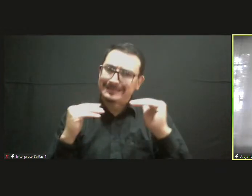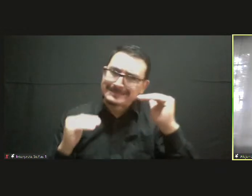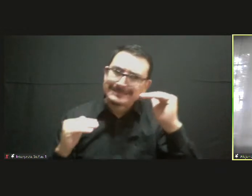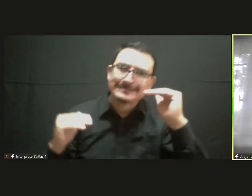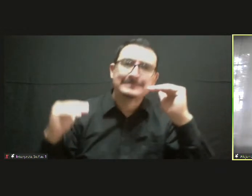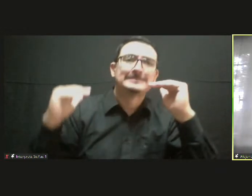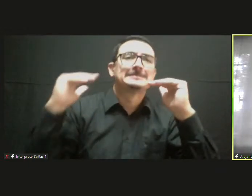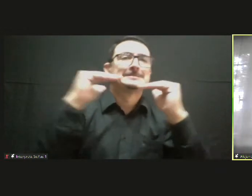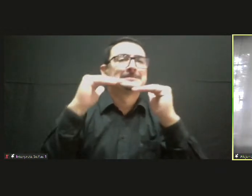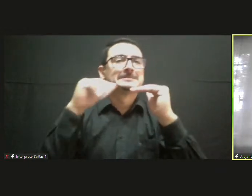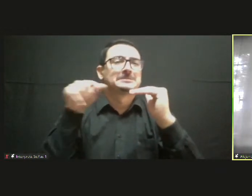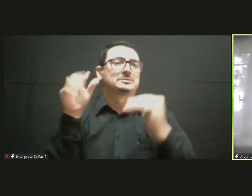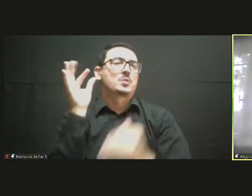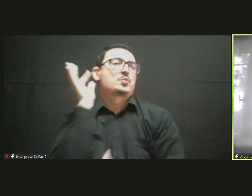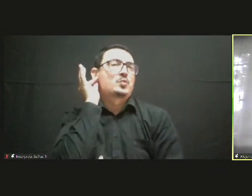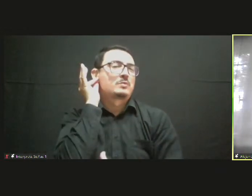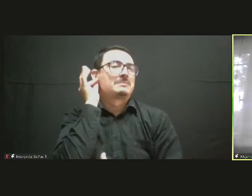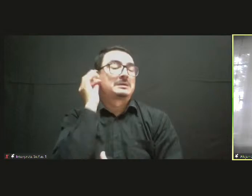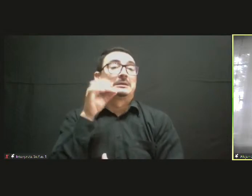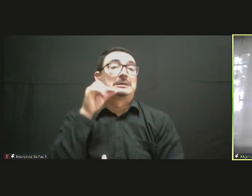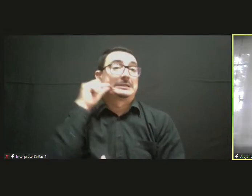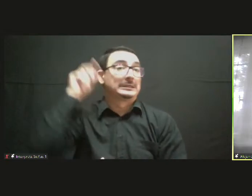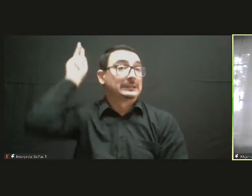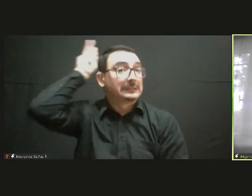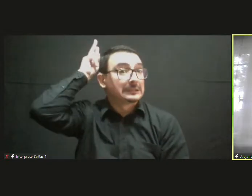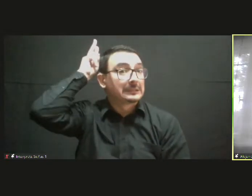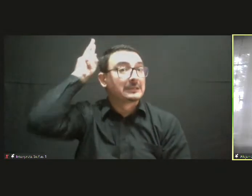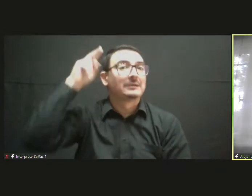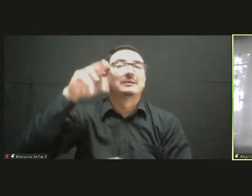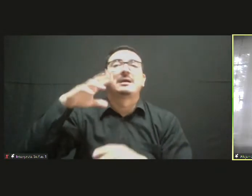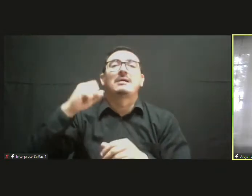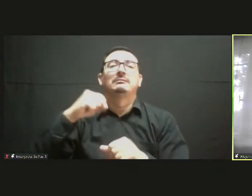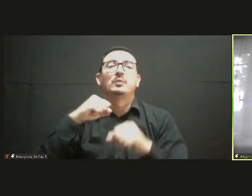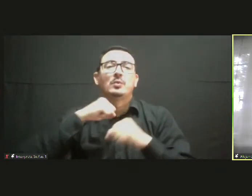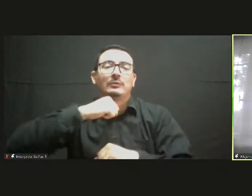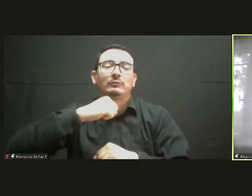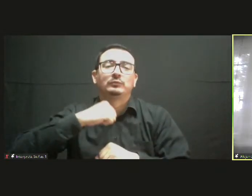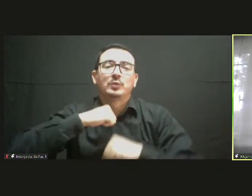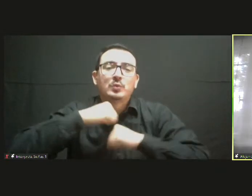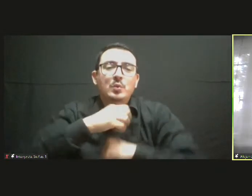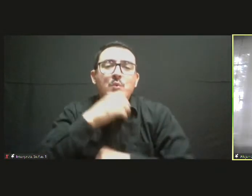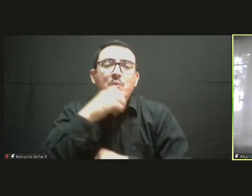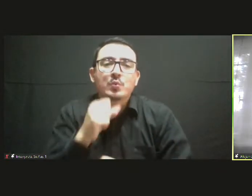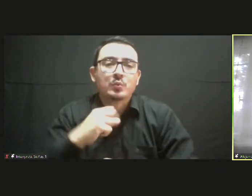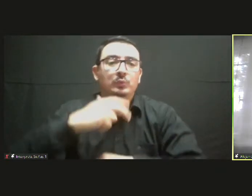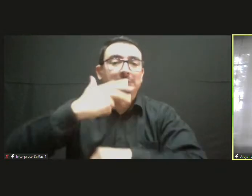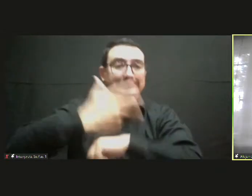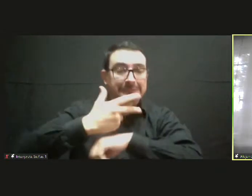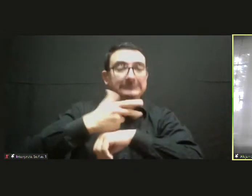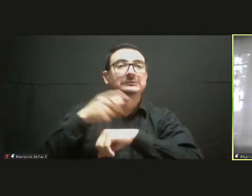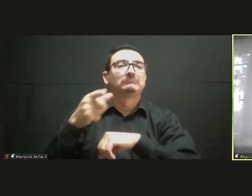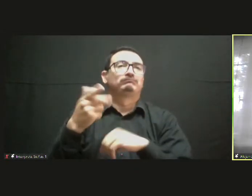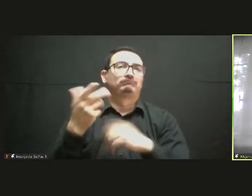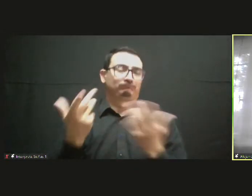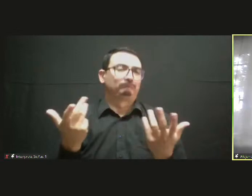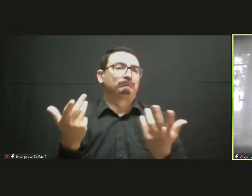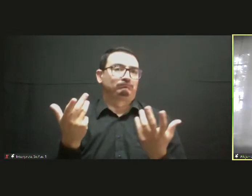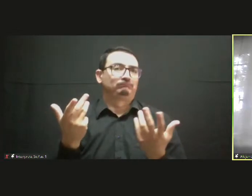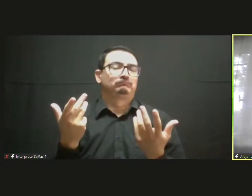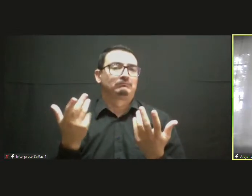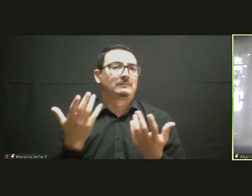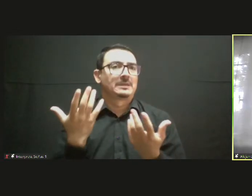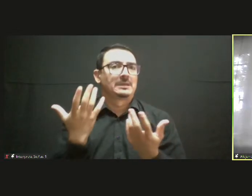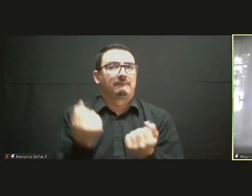Mexico. Weaving the Recovery, Tejiendo la Recuperación, will nurture traditional knowledge and